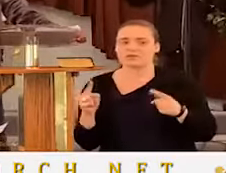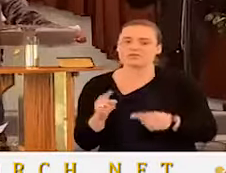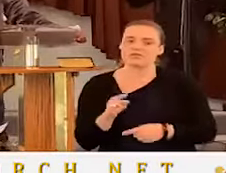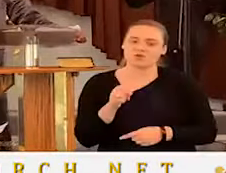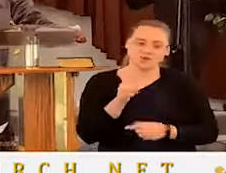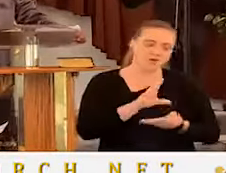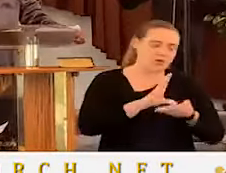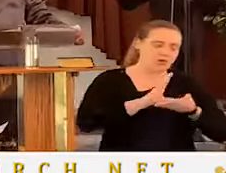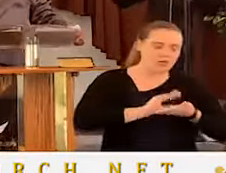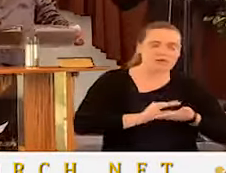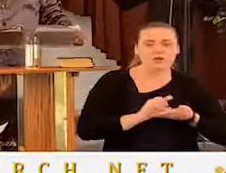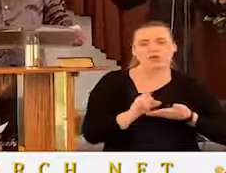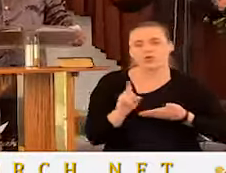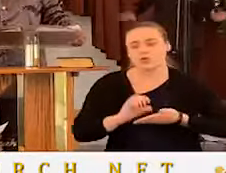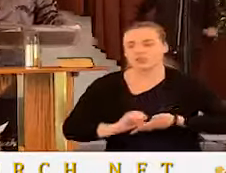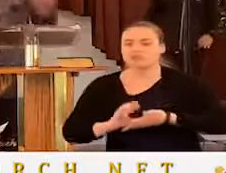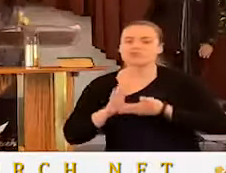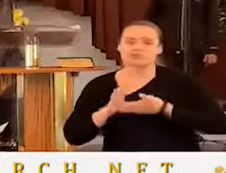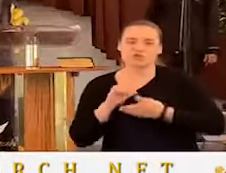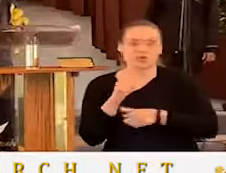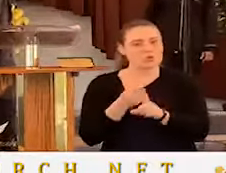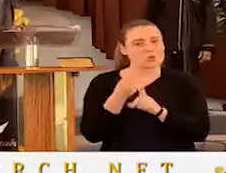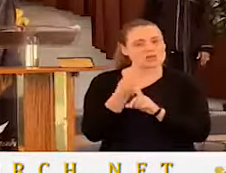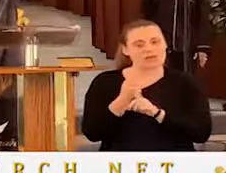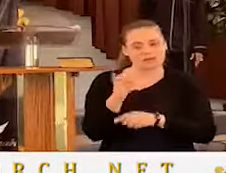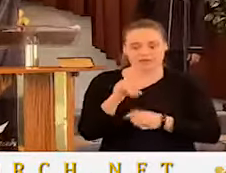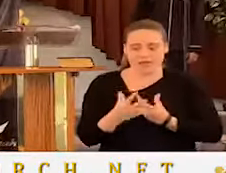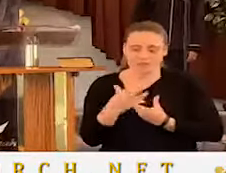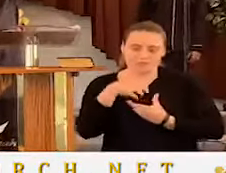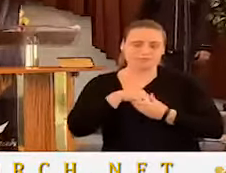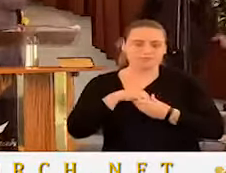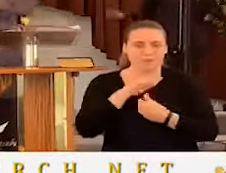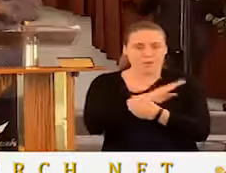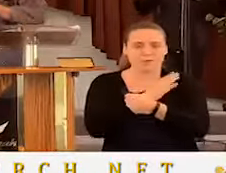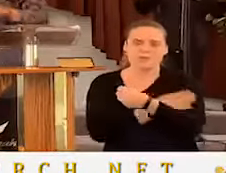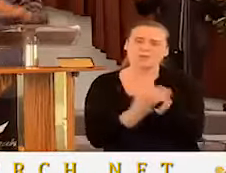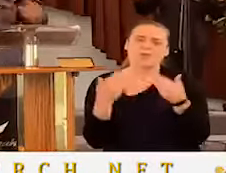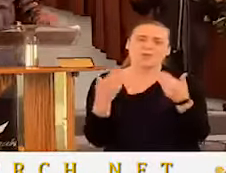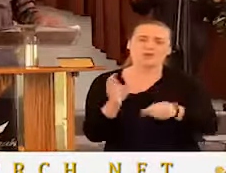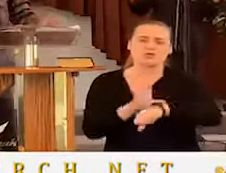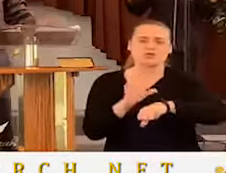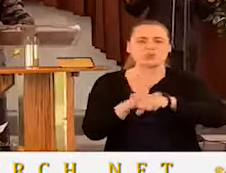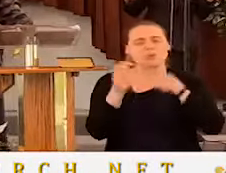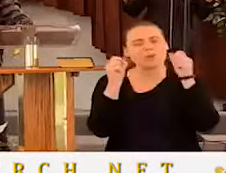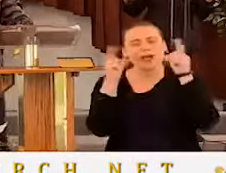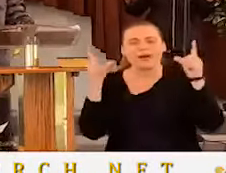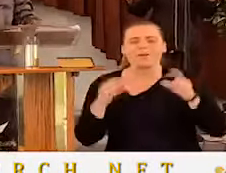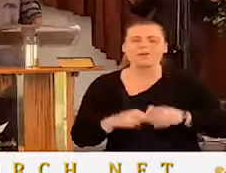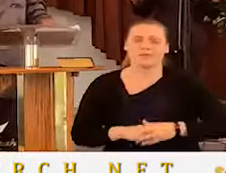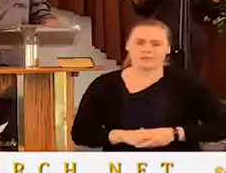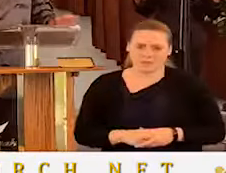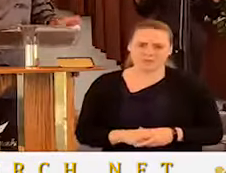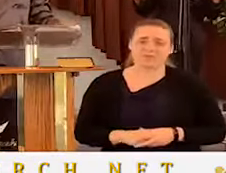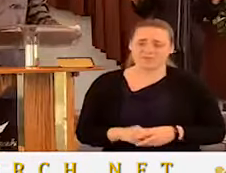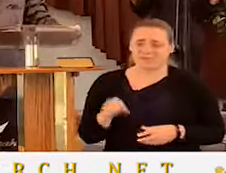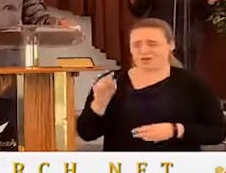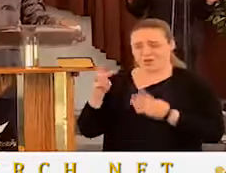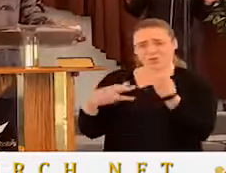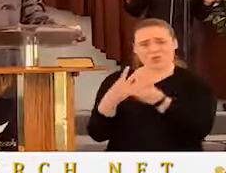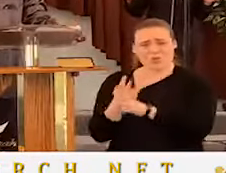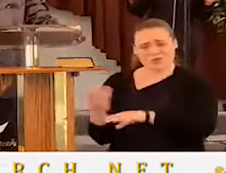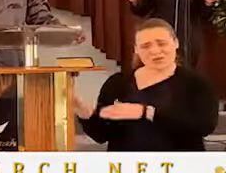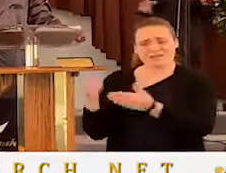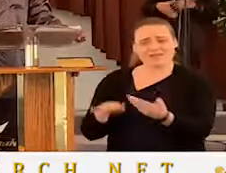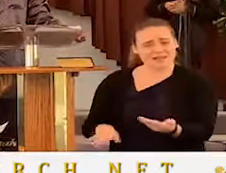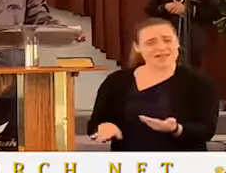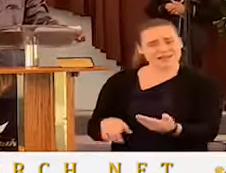up. Yes. You are that sleeping giant. Come on, church. Yes. Wake up. Yes. We got a dying world to save.